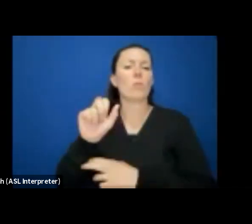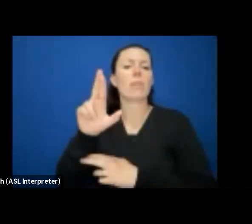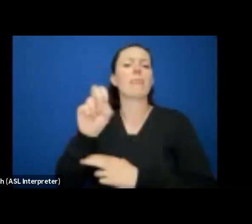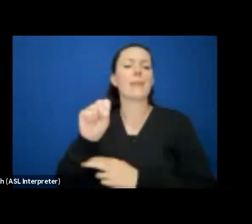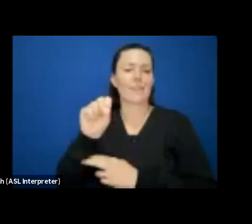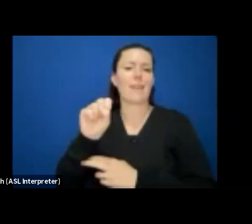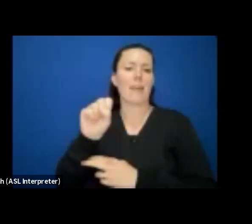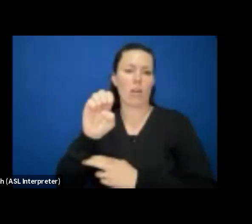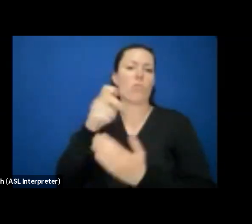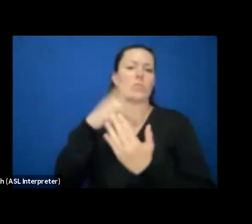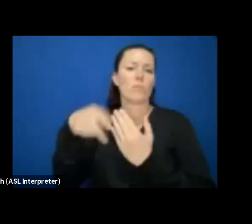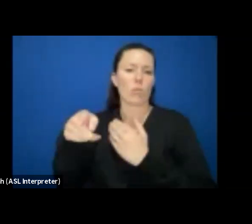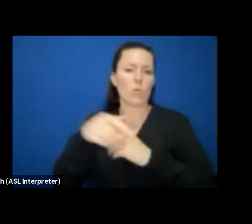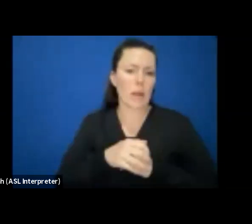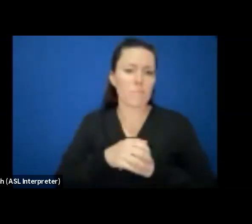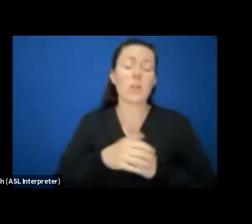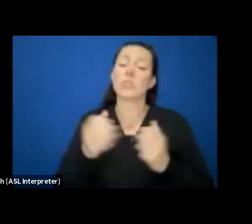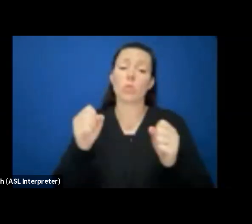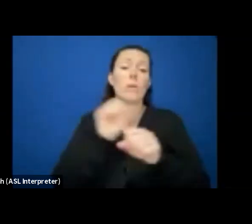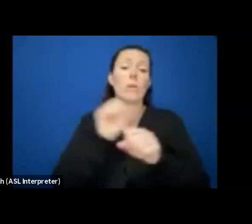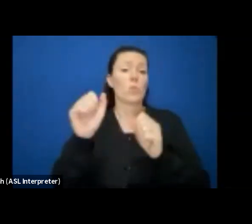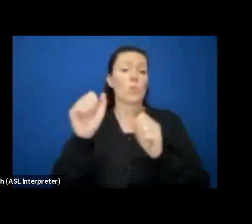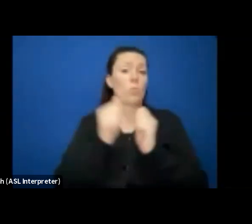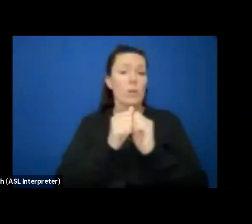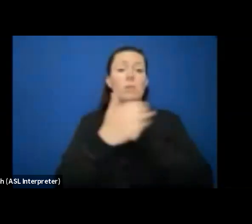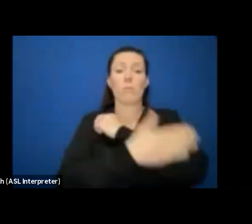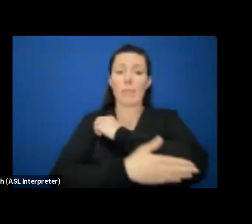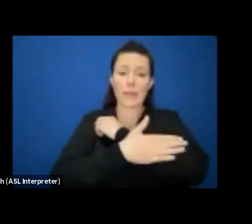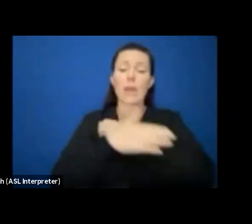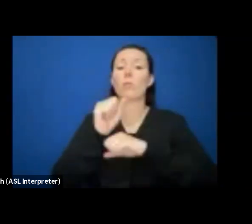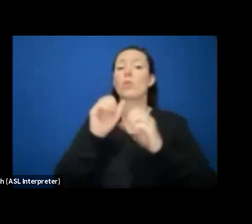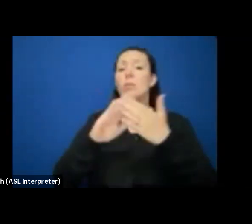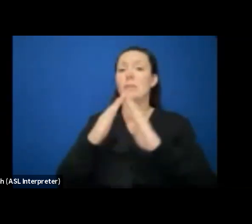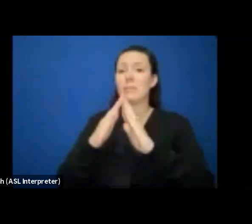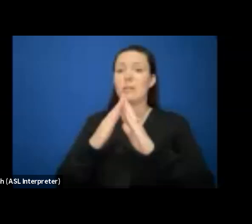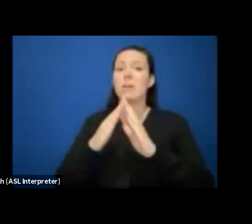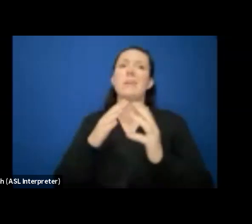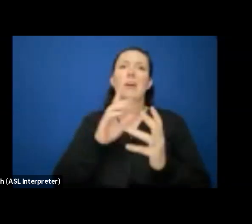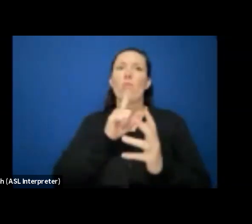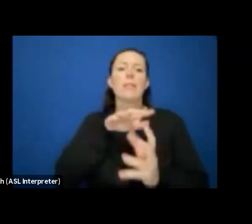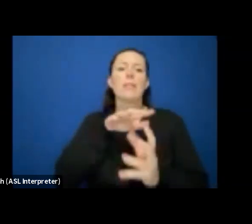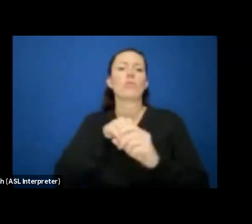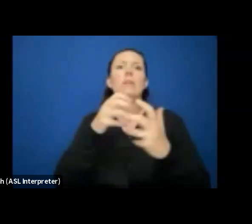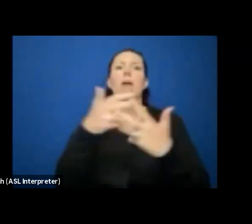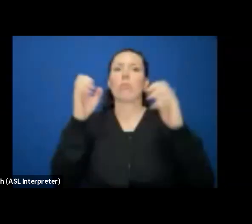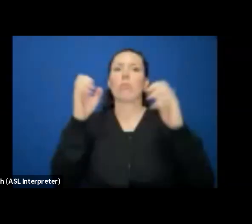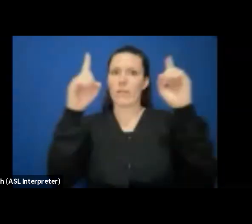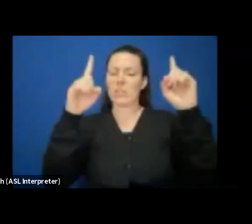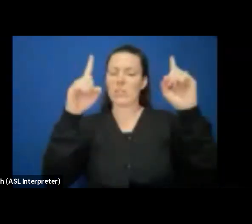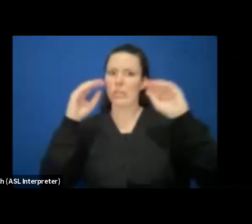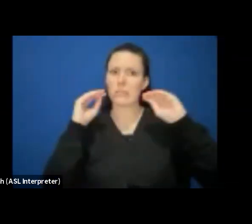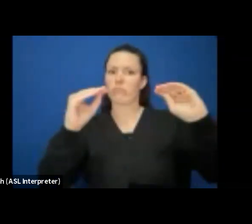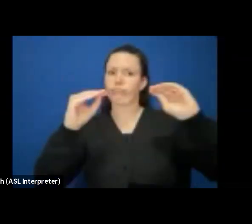have been working with them. We have been doing a lot of education to the county, the city, housing